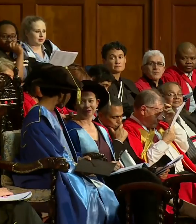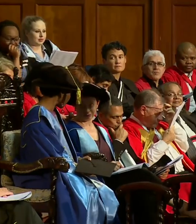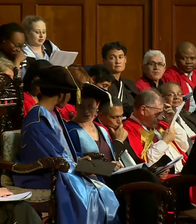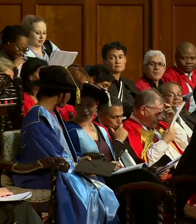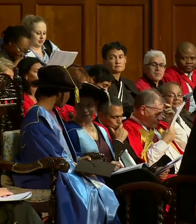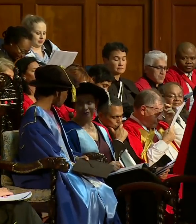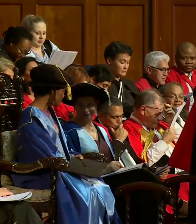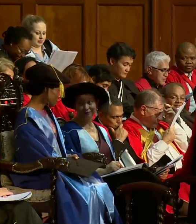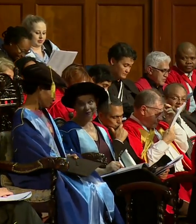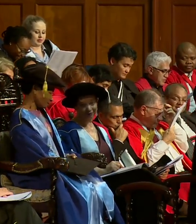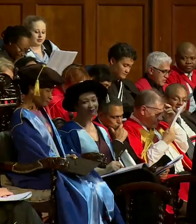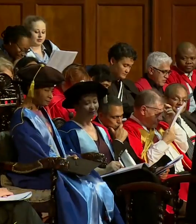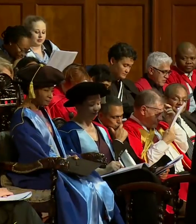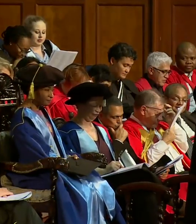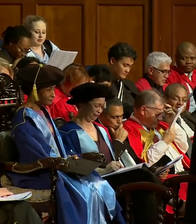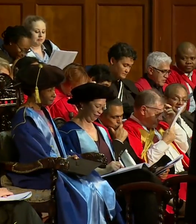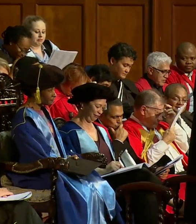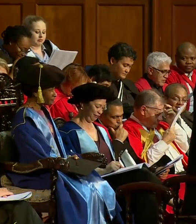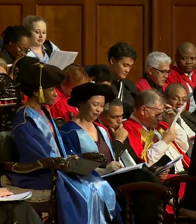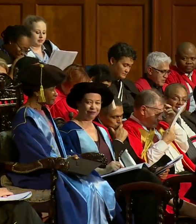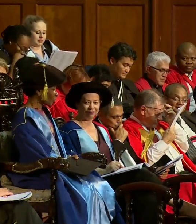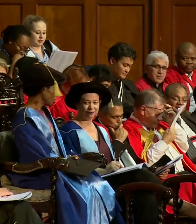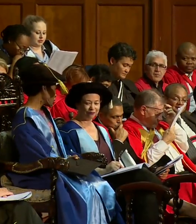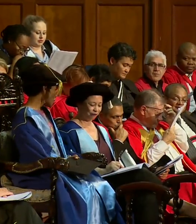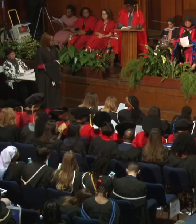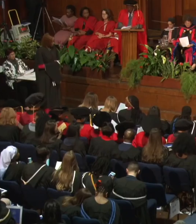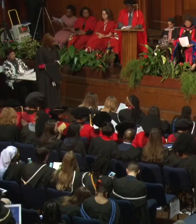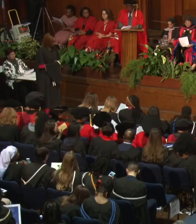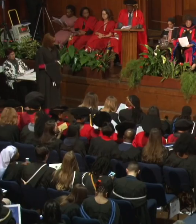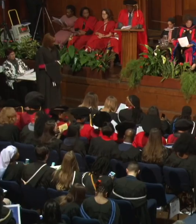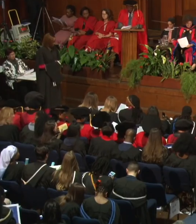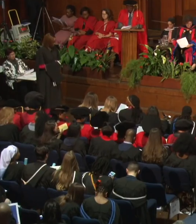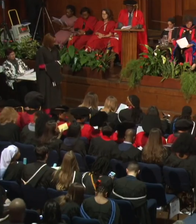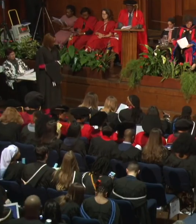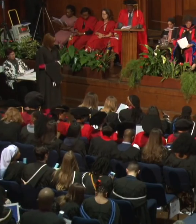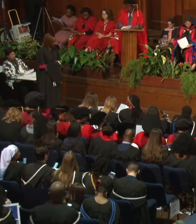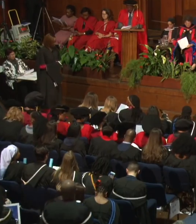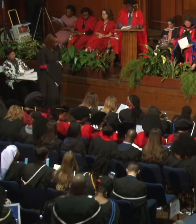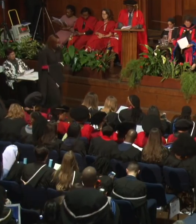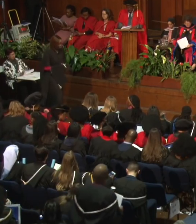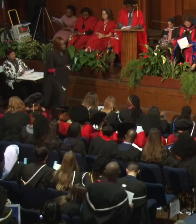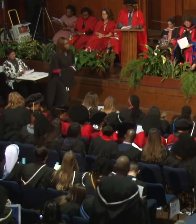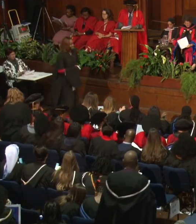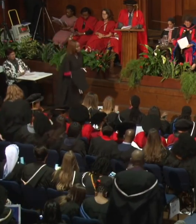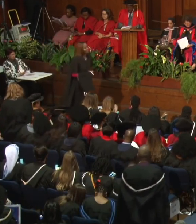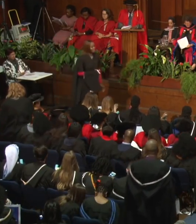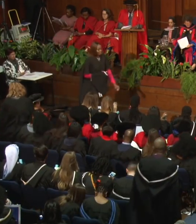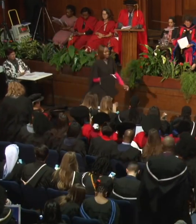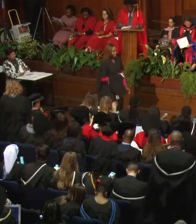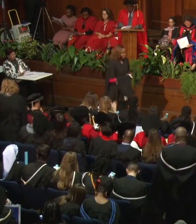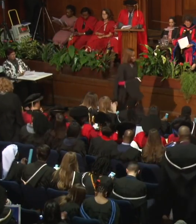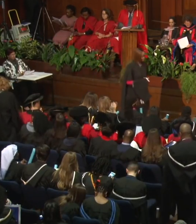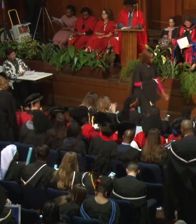For the degree of Master of Laws in Intellectual Property Law, Mazinza Margaret